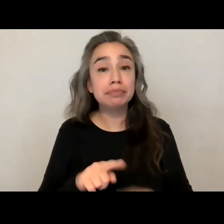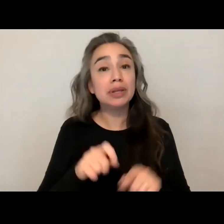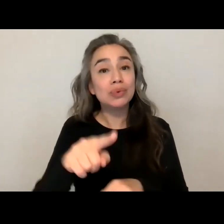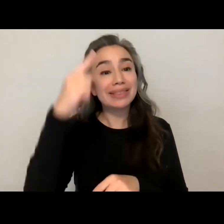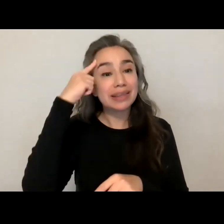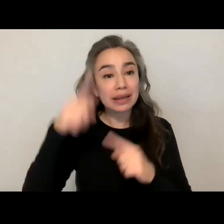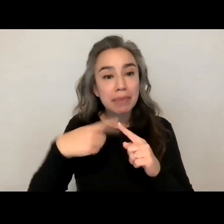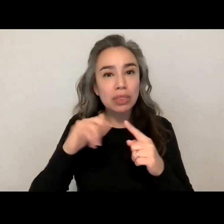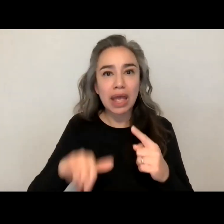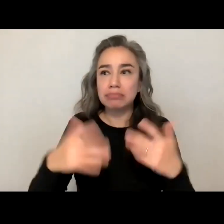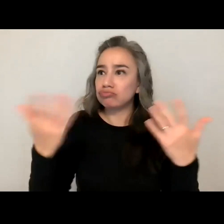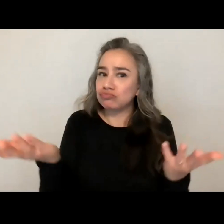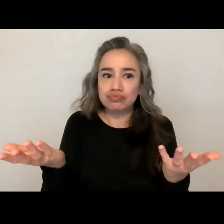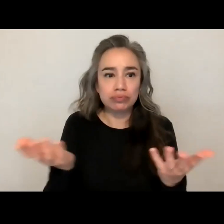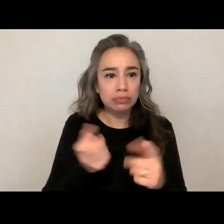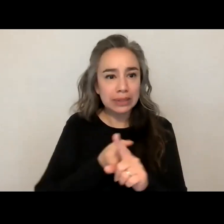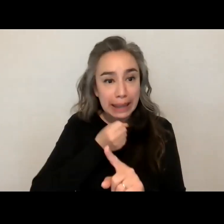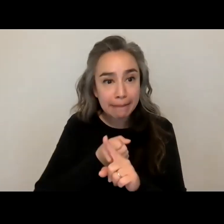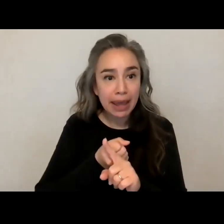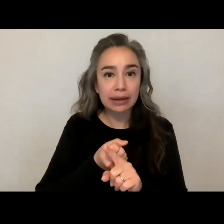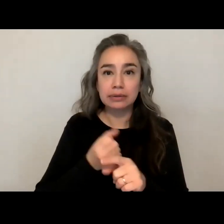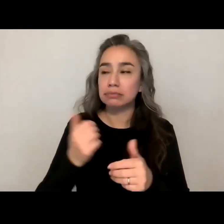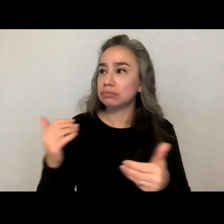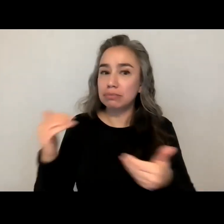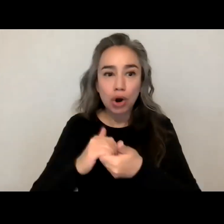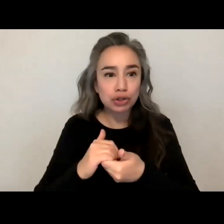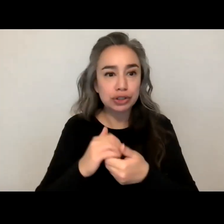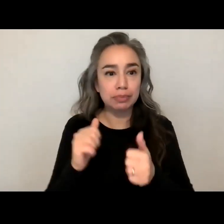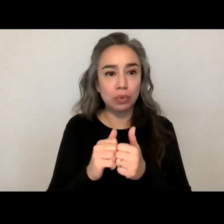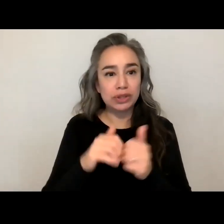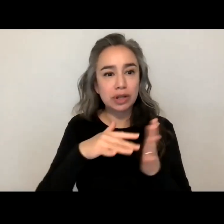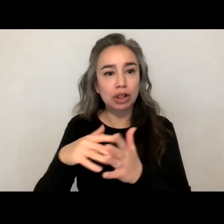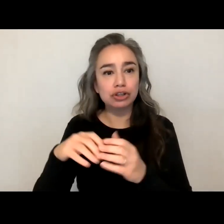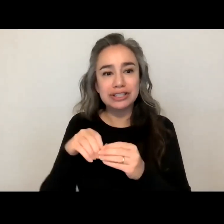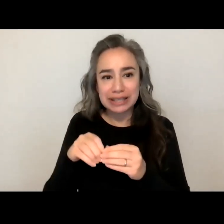in terms of impact and partnership with scholars in those adjacent